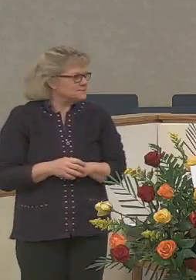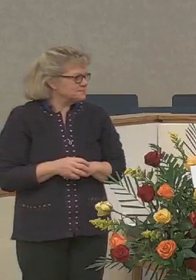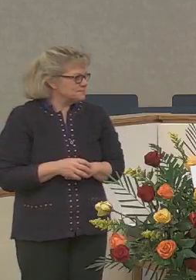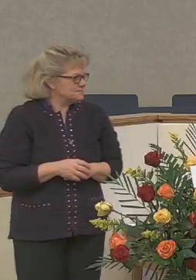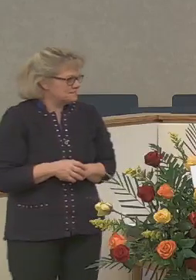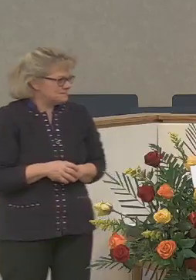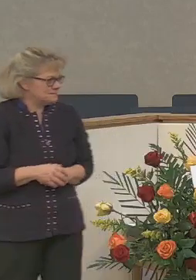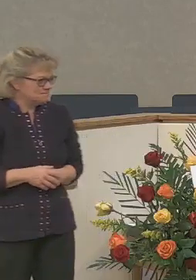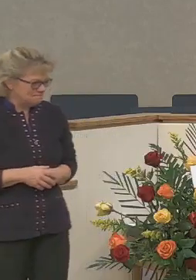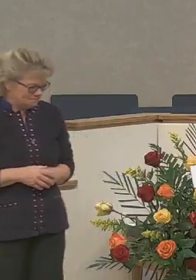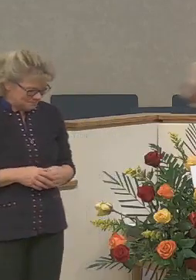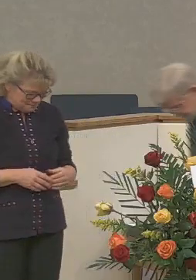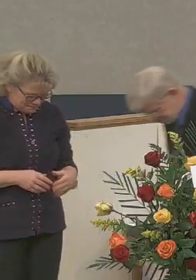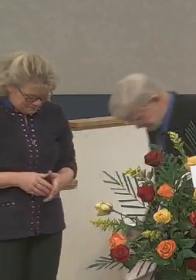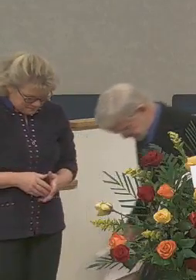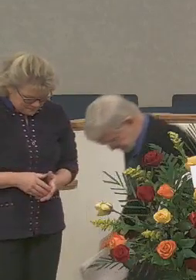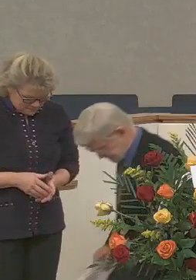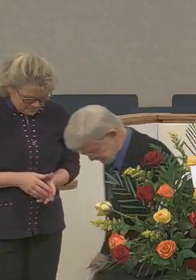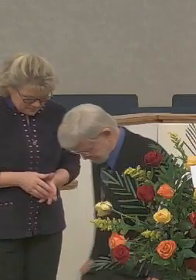God bless you all.